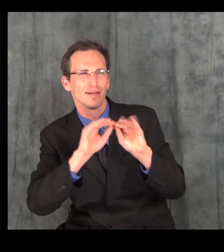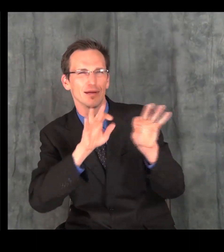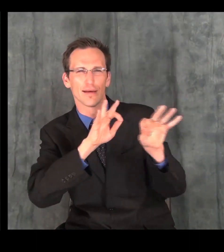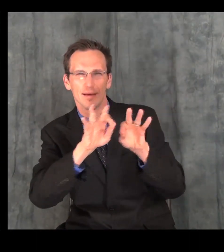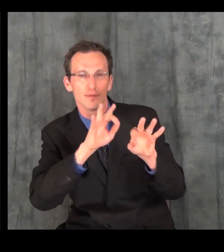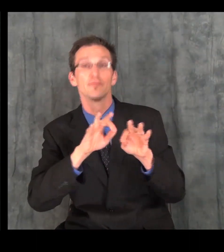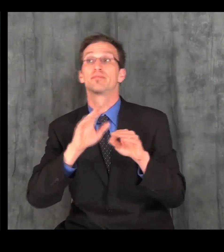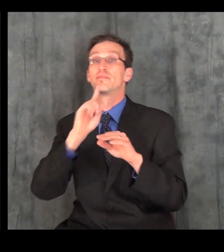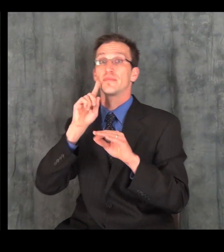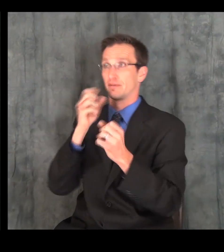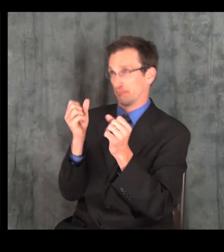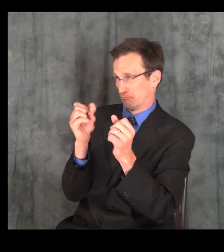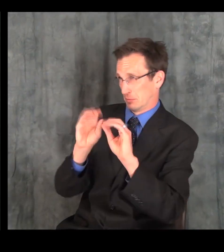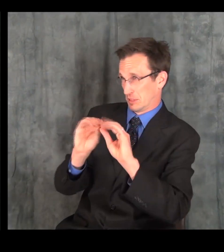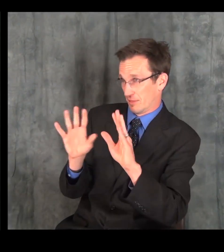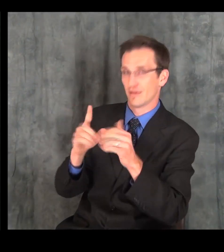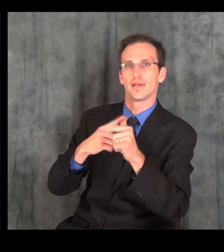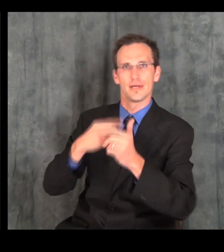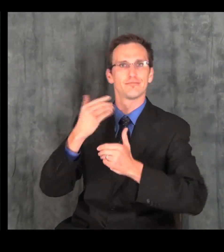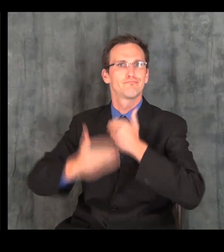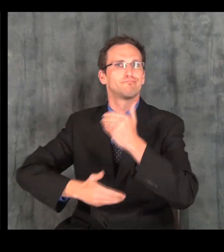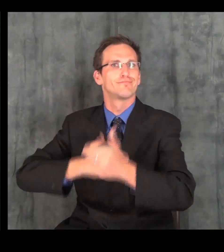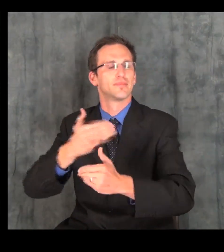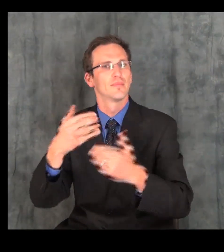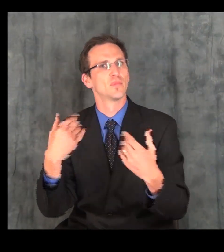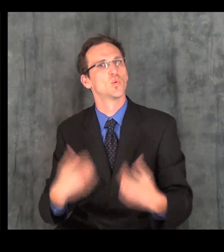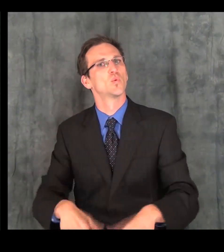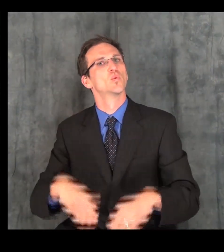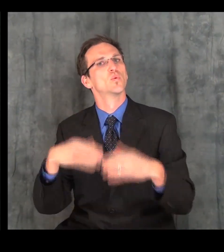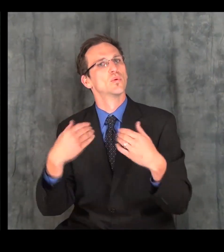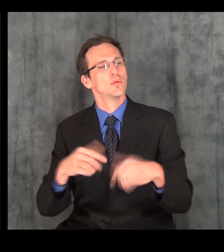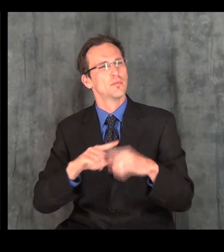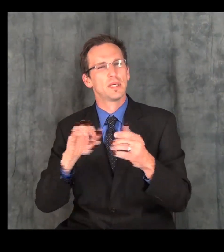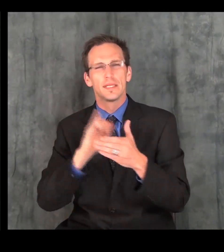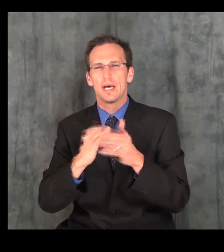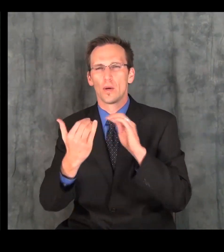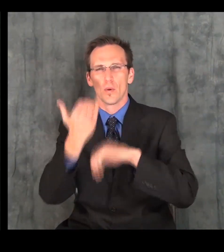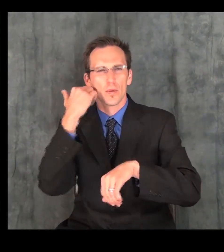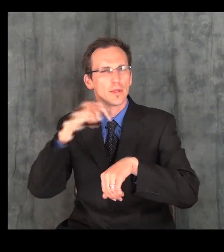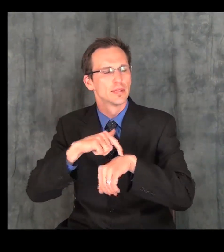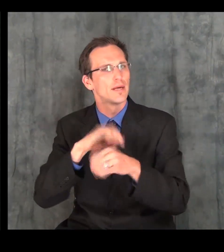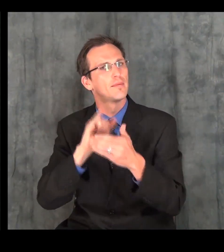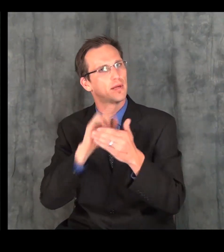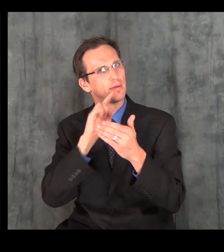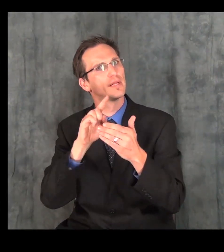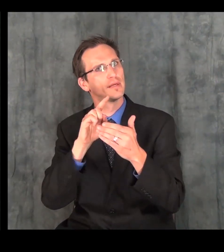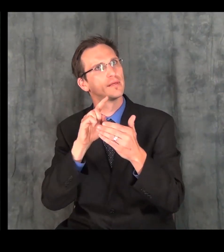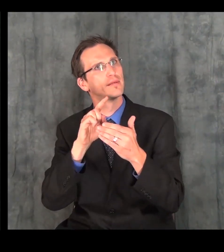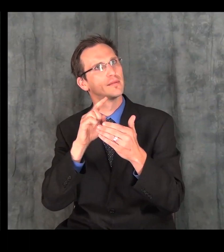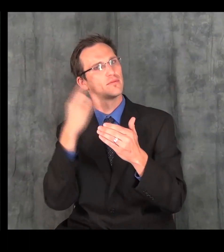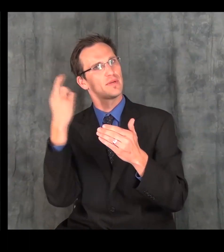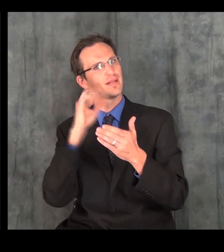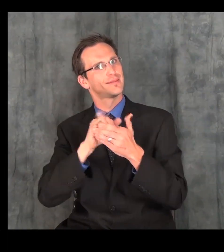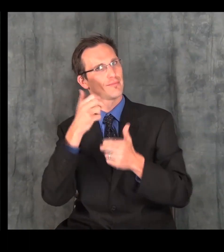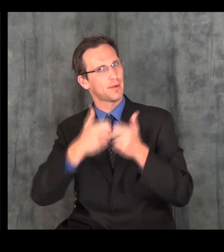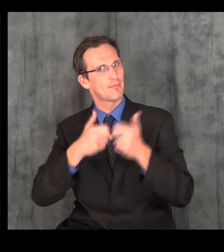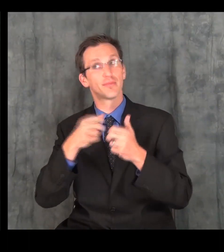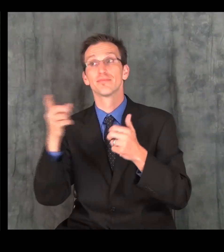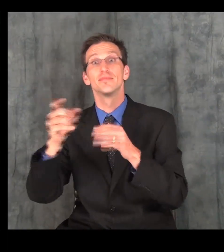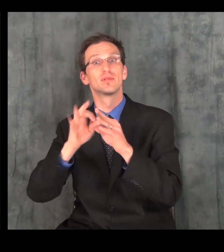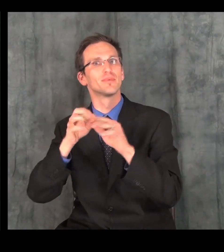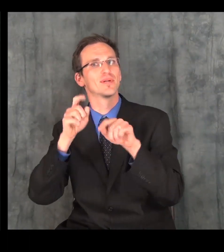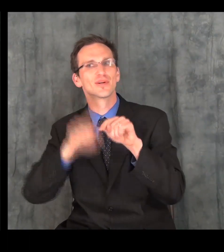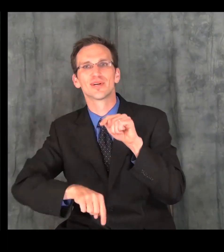she clarified the information she needed and they were able to proceed. But it was a really key issue for us that she couldn't get his attention.